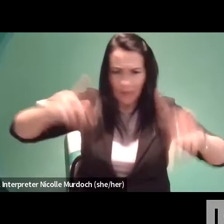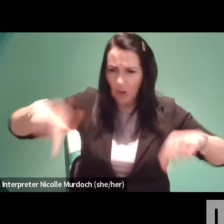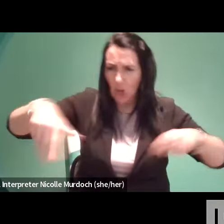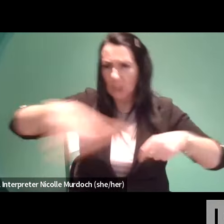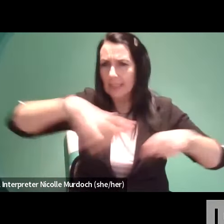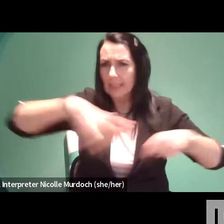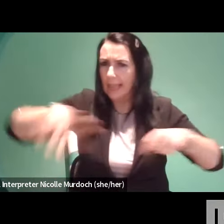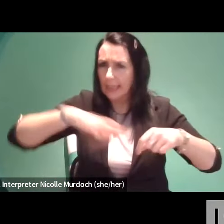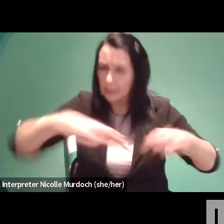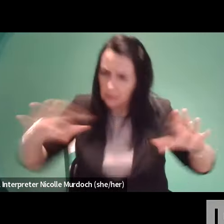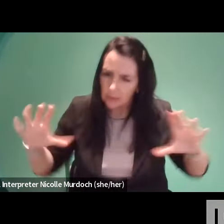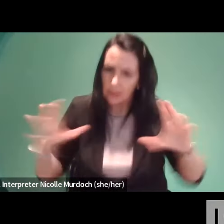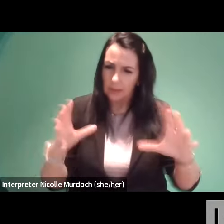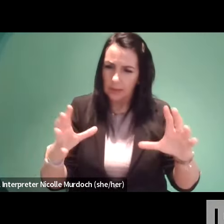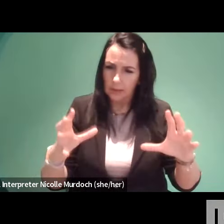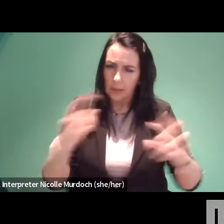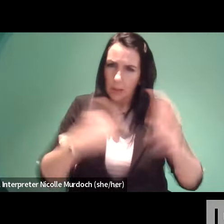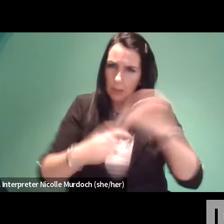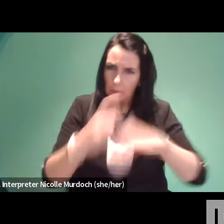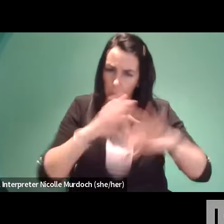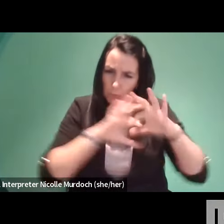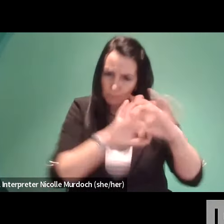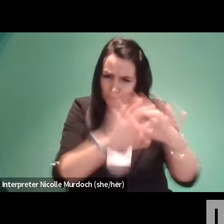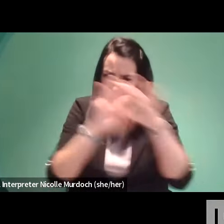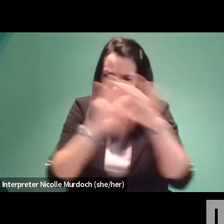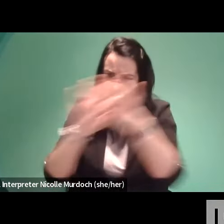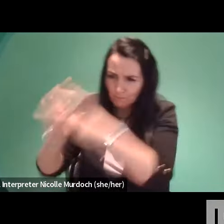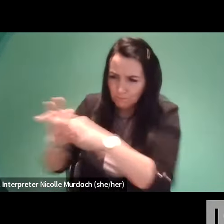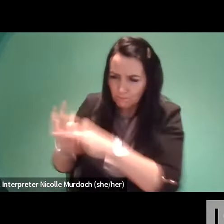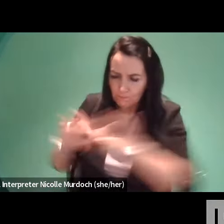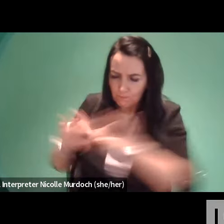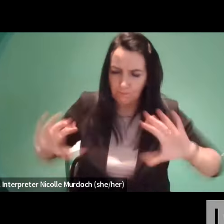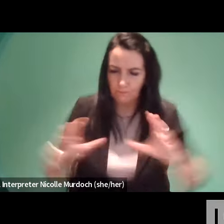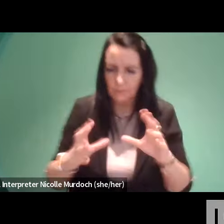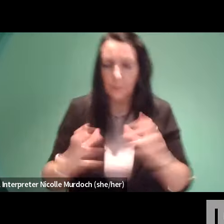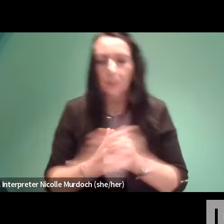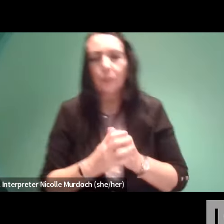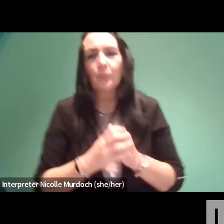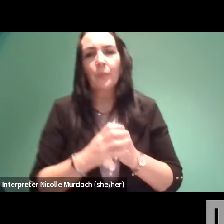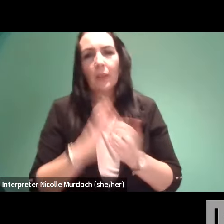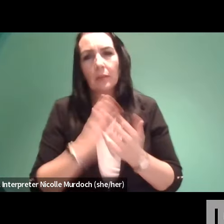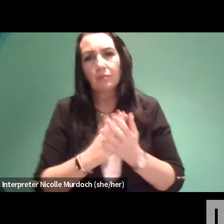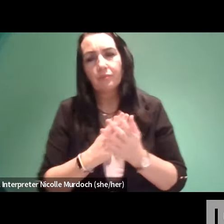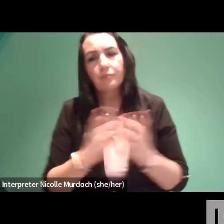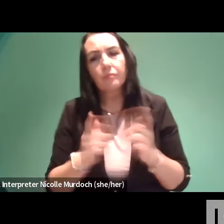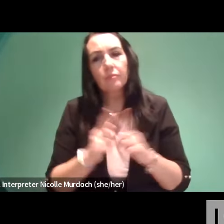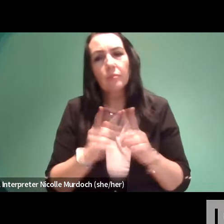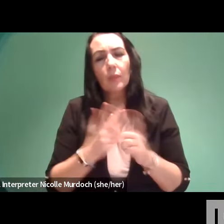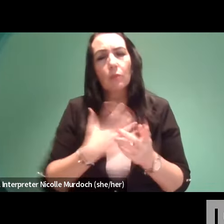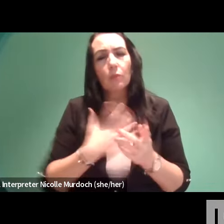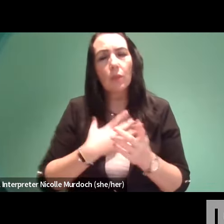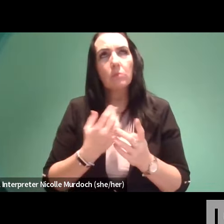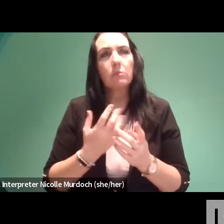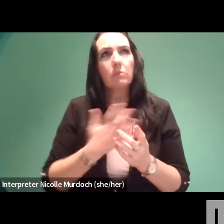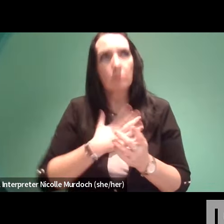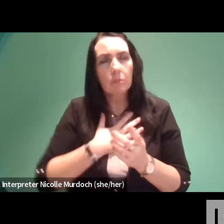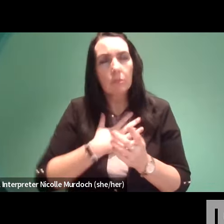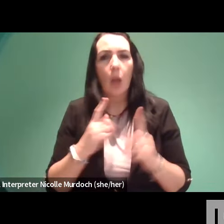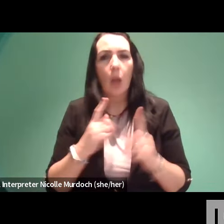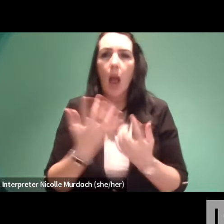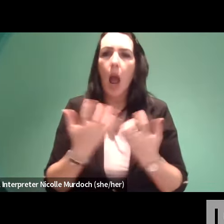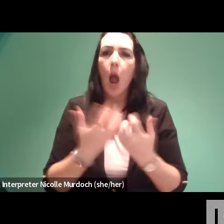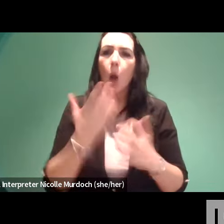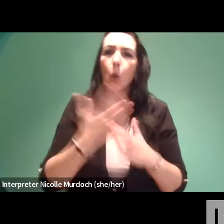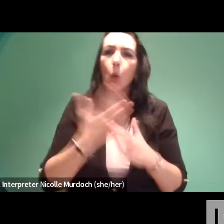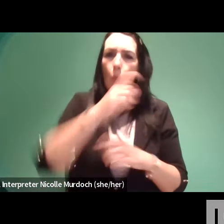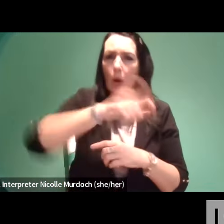and creating a much thicker associational life. But I suppose the other thing that has really struck me is the way that we work with young people